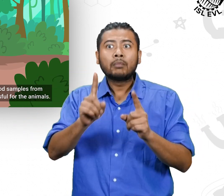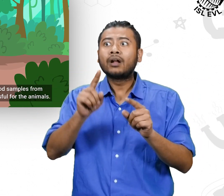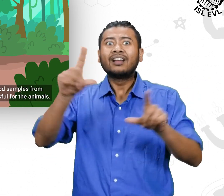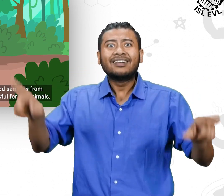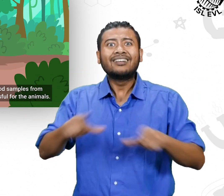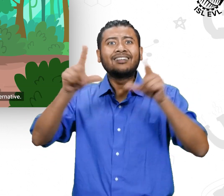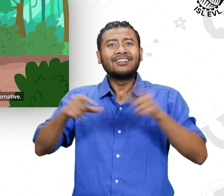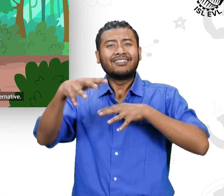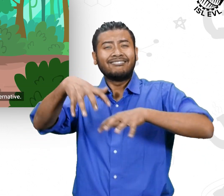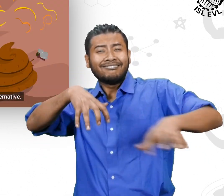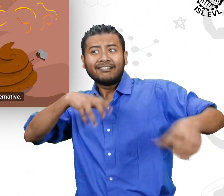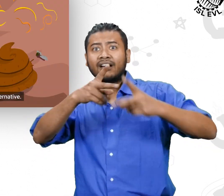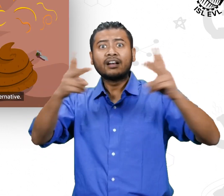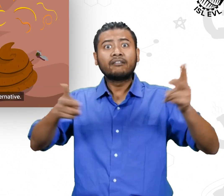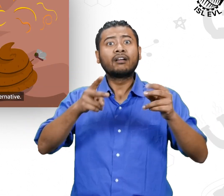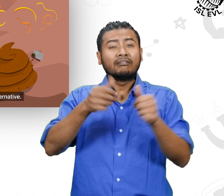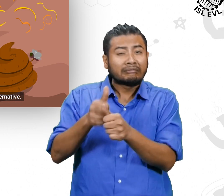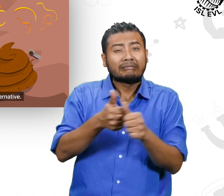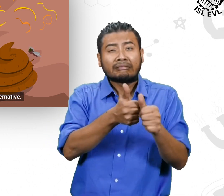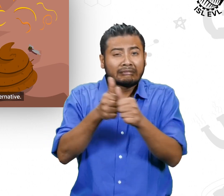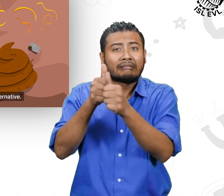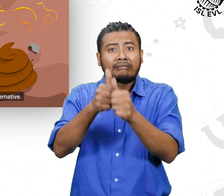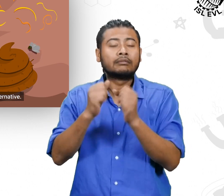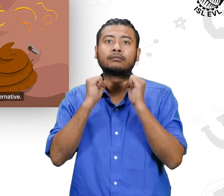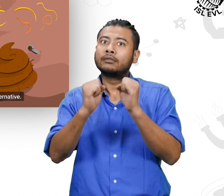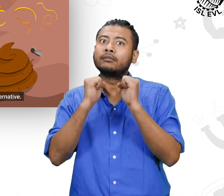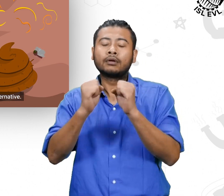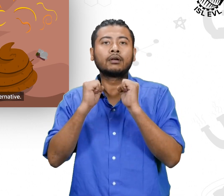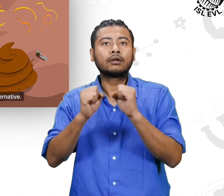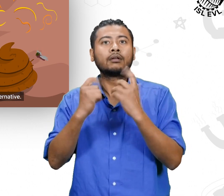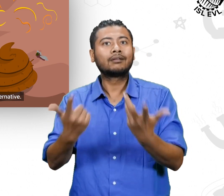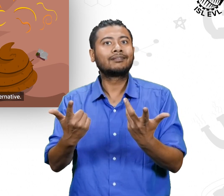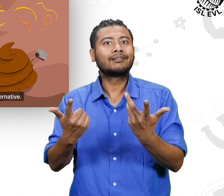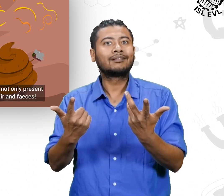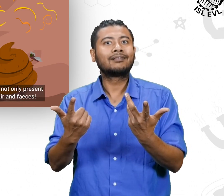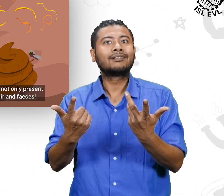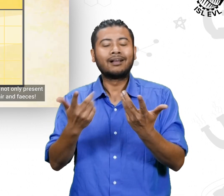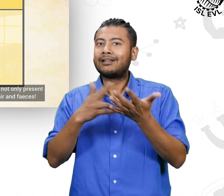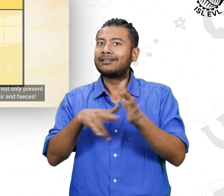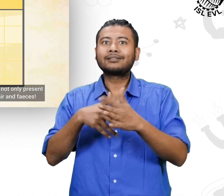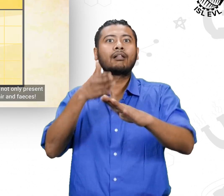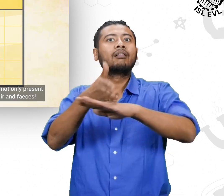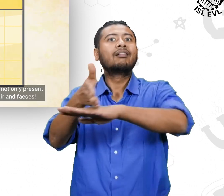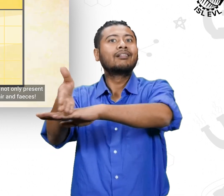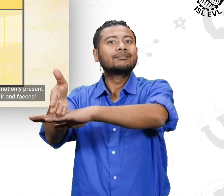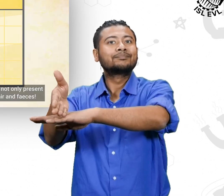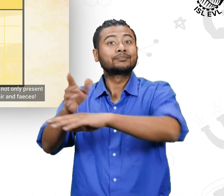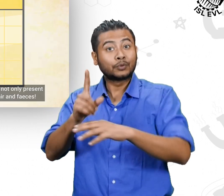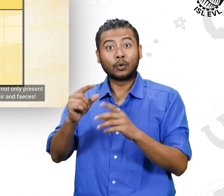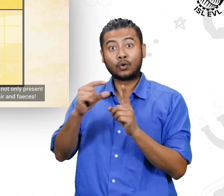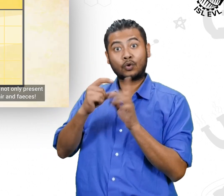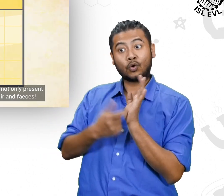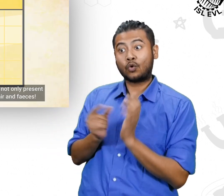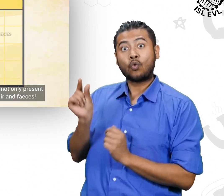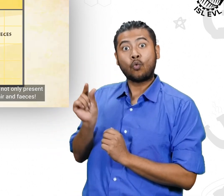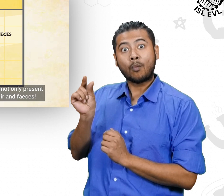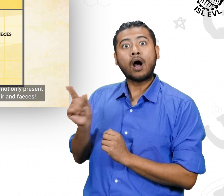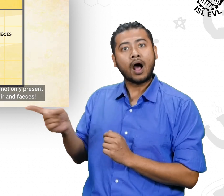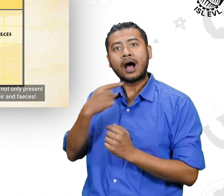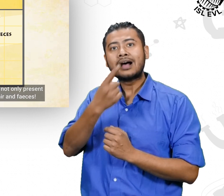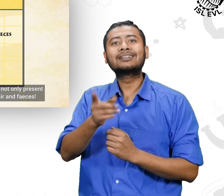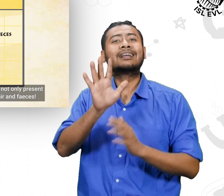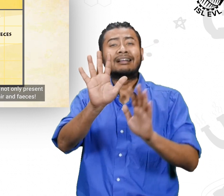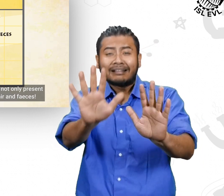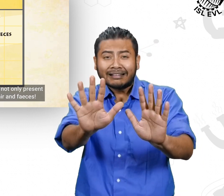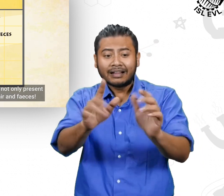stressful for the animals. So, Dr. Umapati's team has devised an alternative. They have found that stress-indicating steroids are